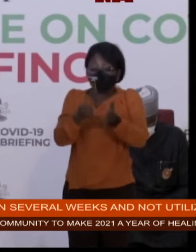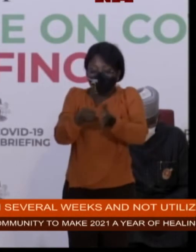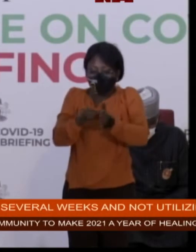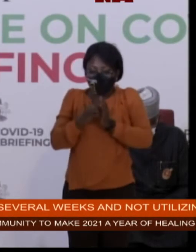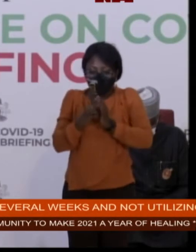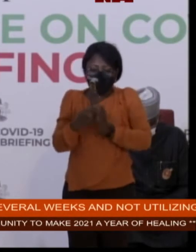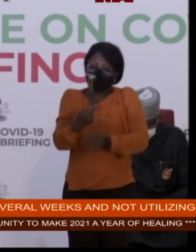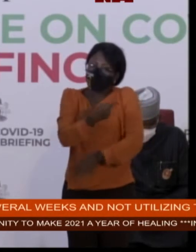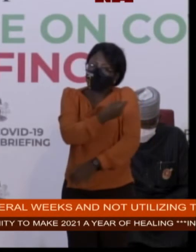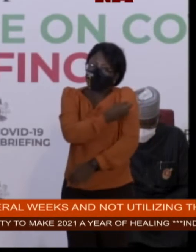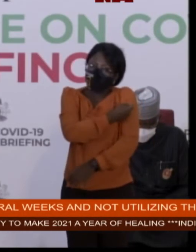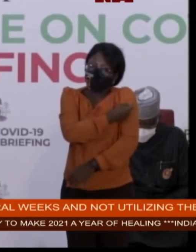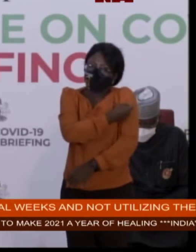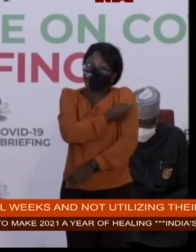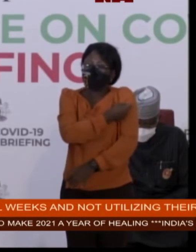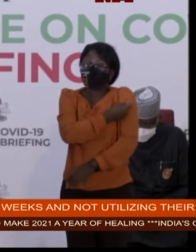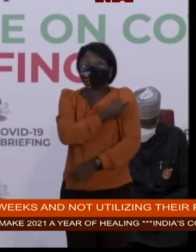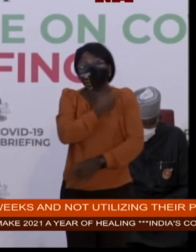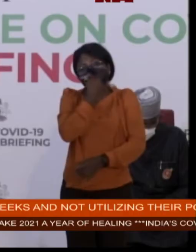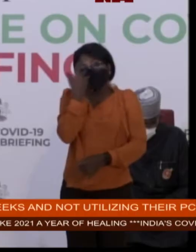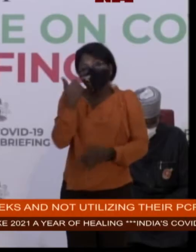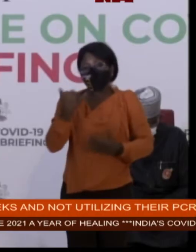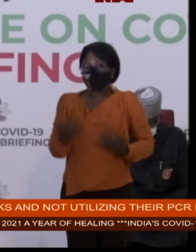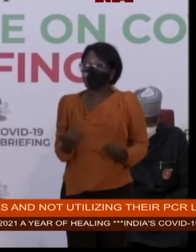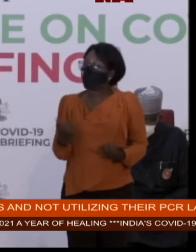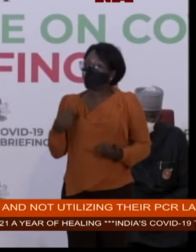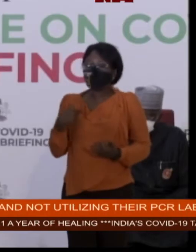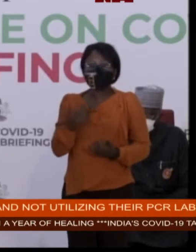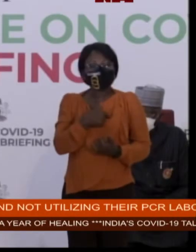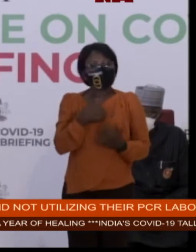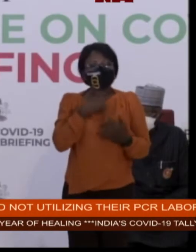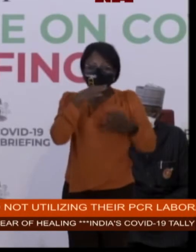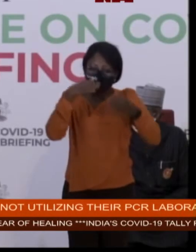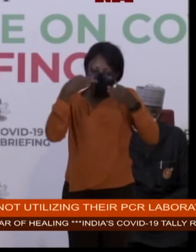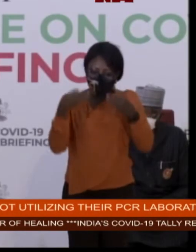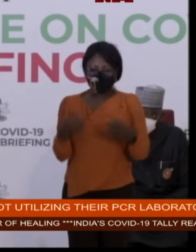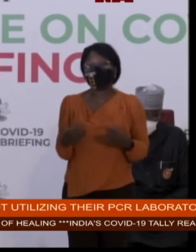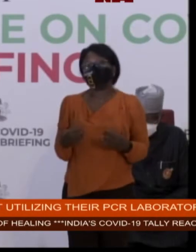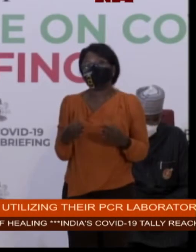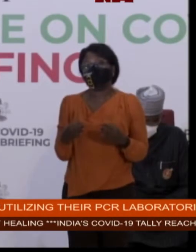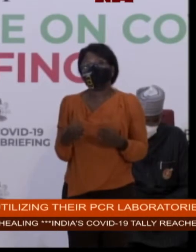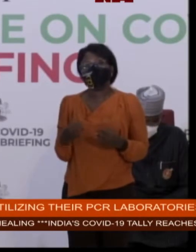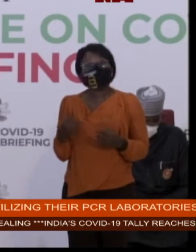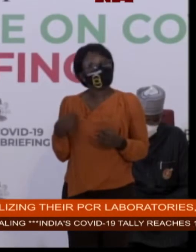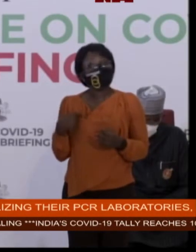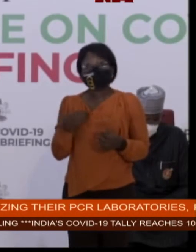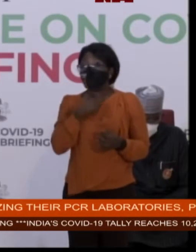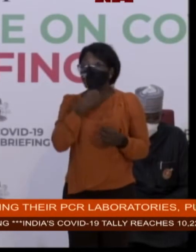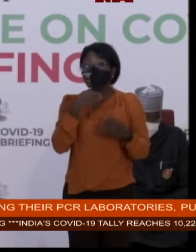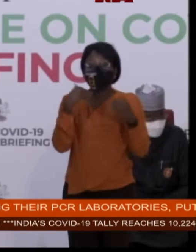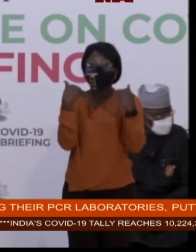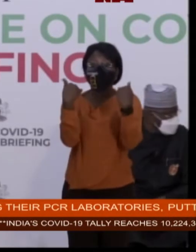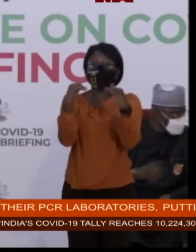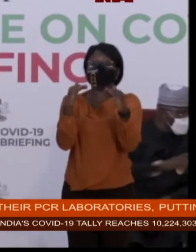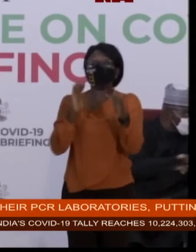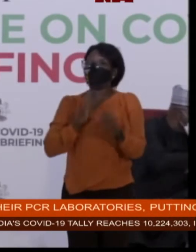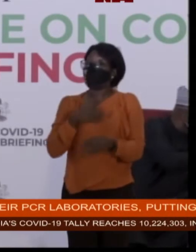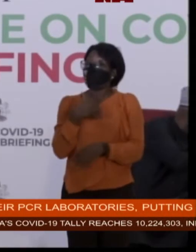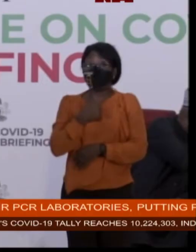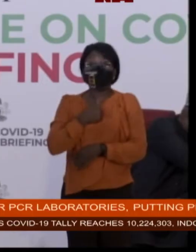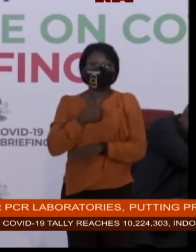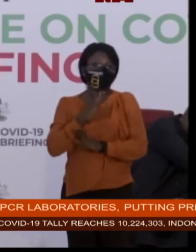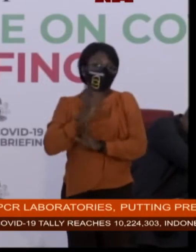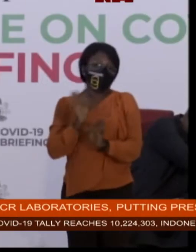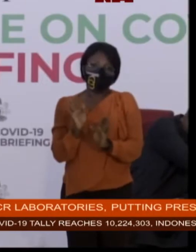have decided, because as at this point in time, we are yet to take a decision, and we are not constricting ourselves, we